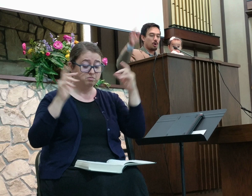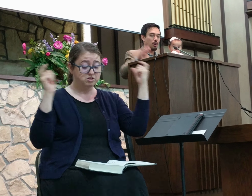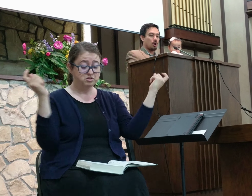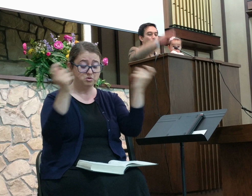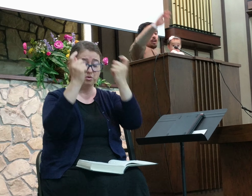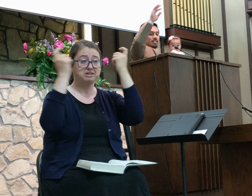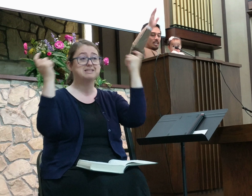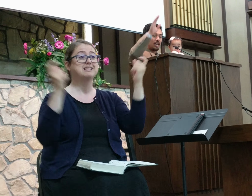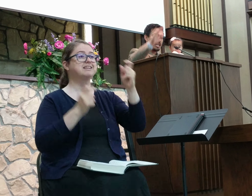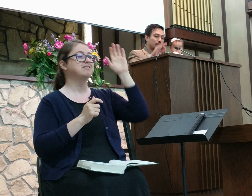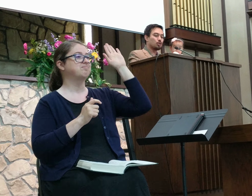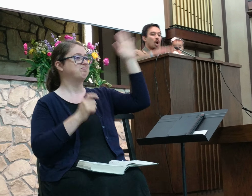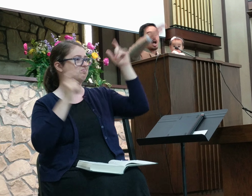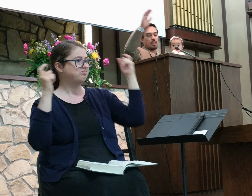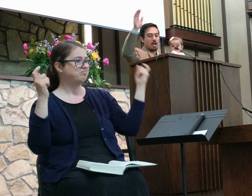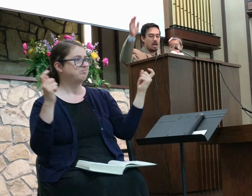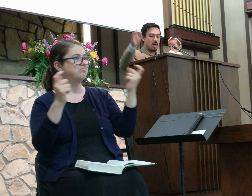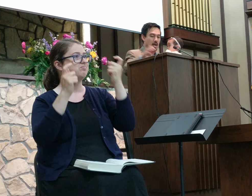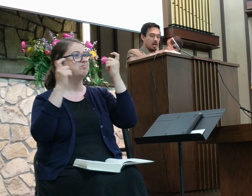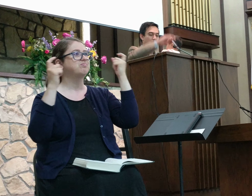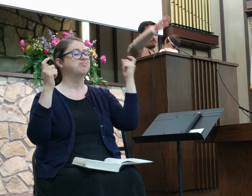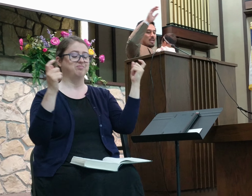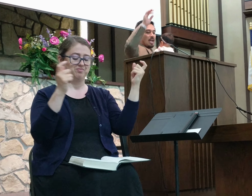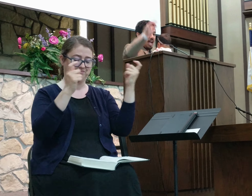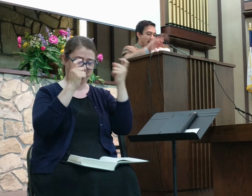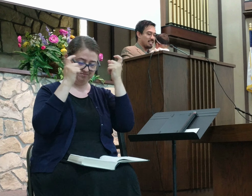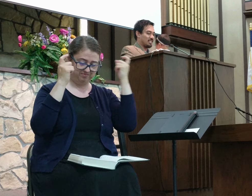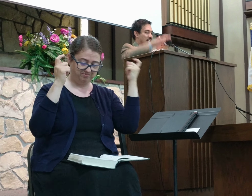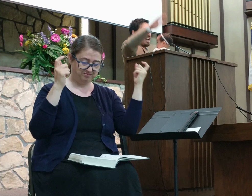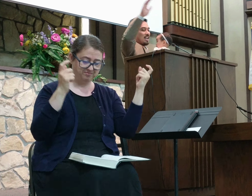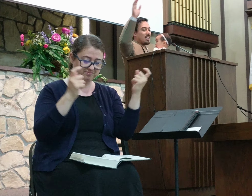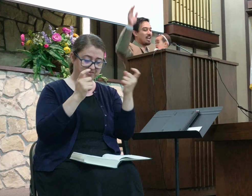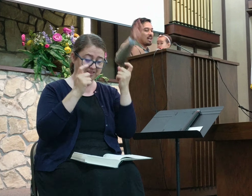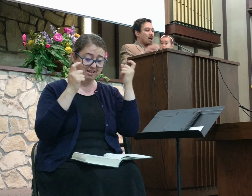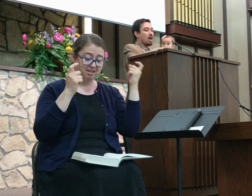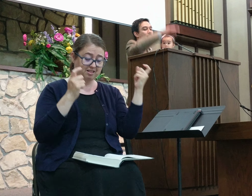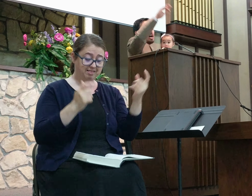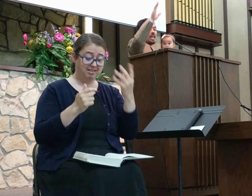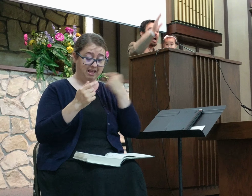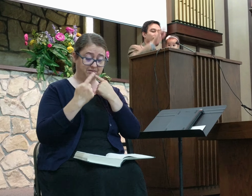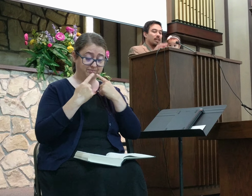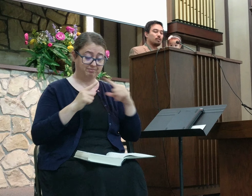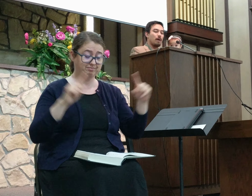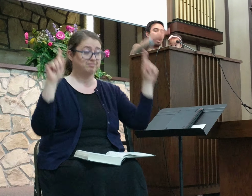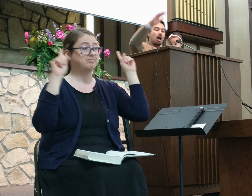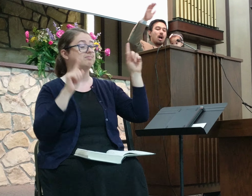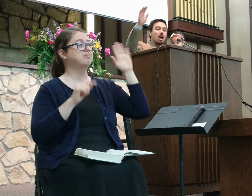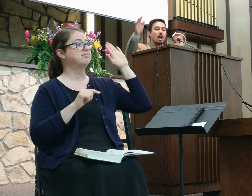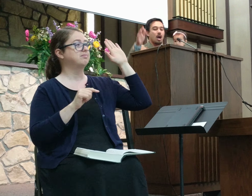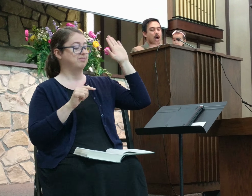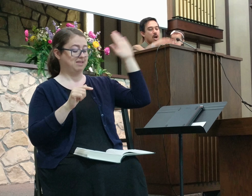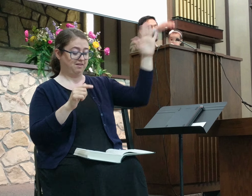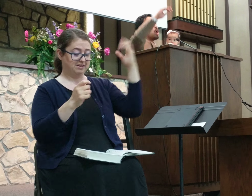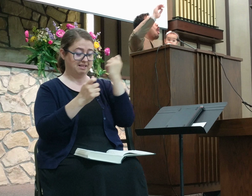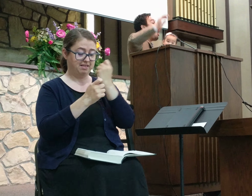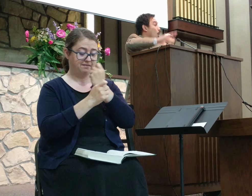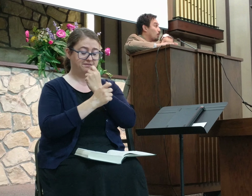your voice in His kingdom, and tell of His love.